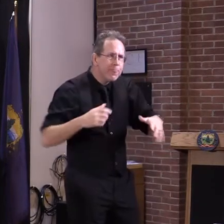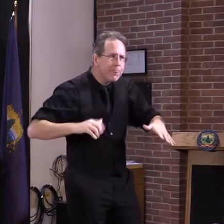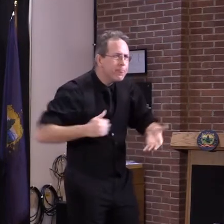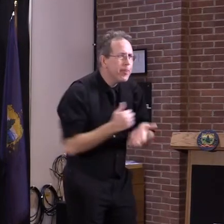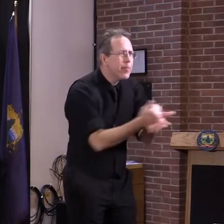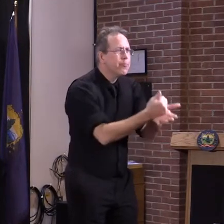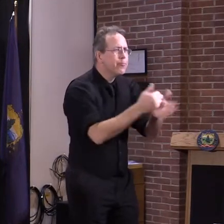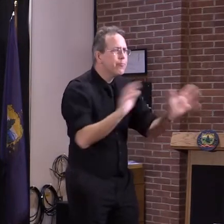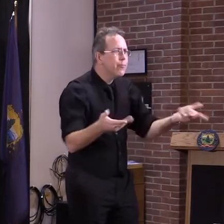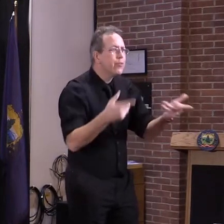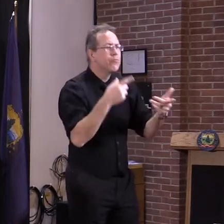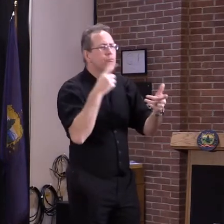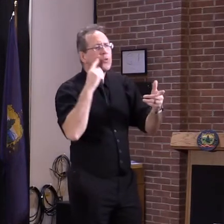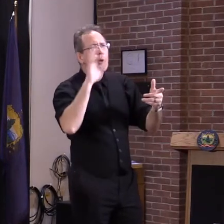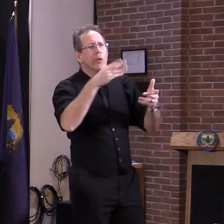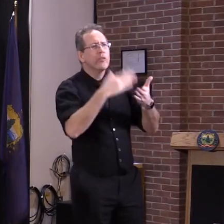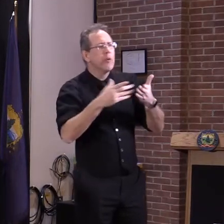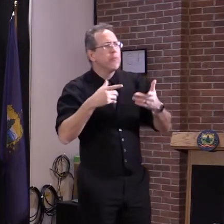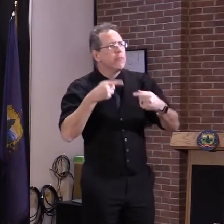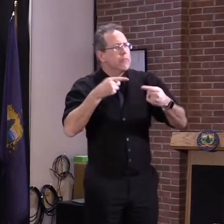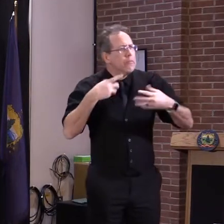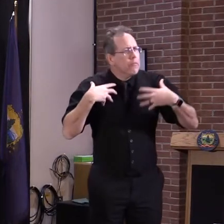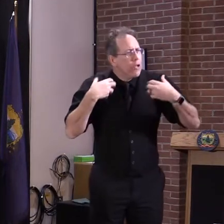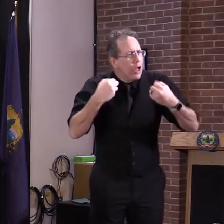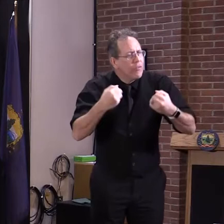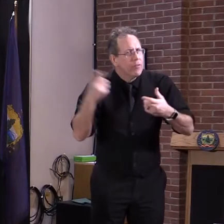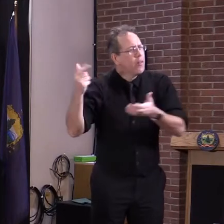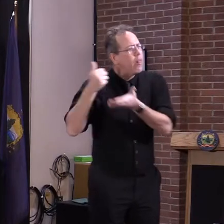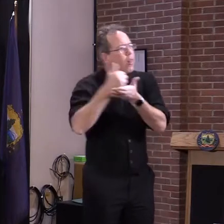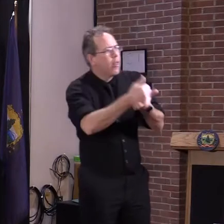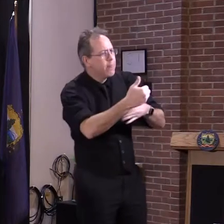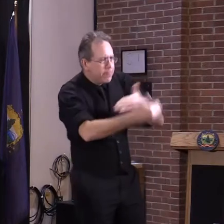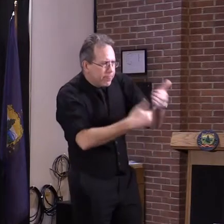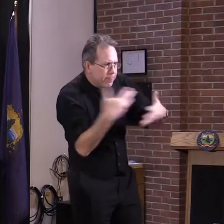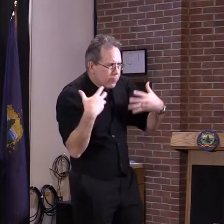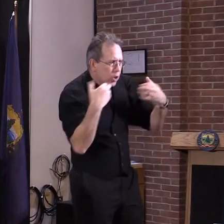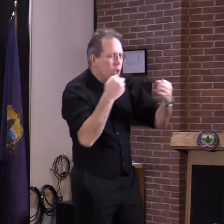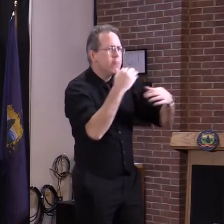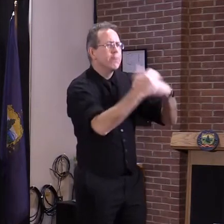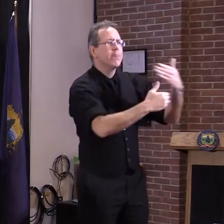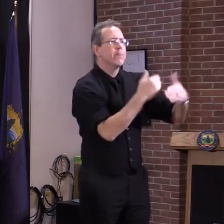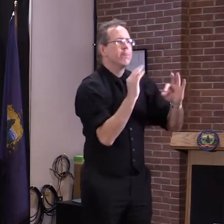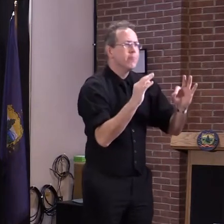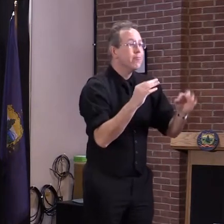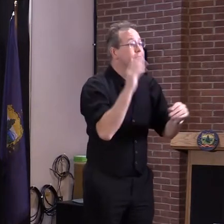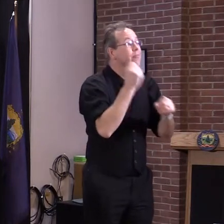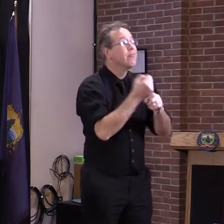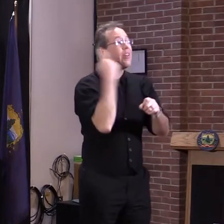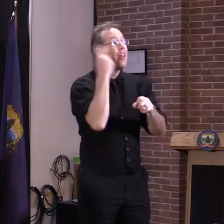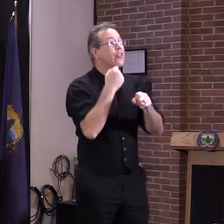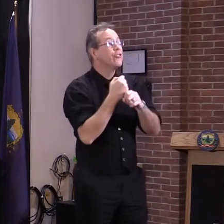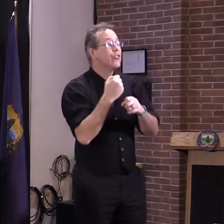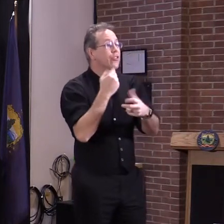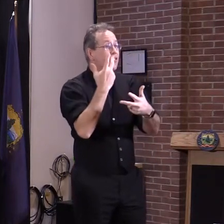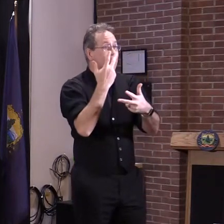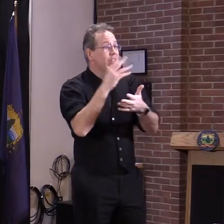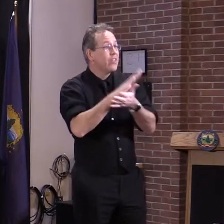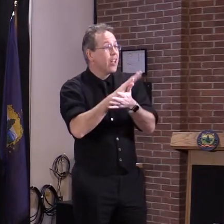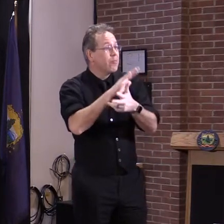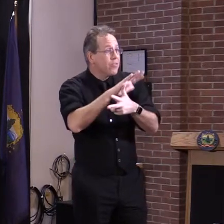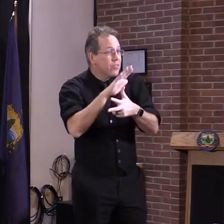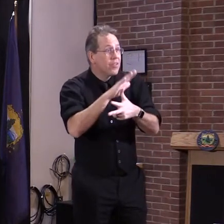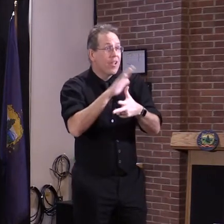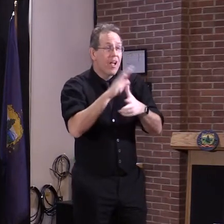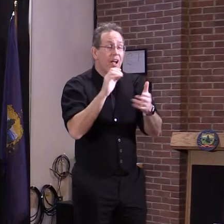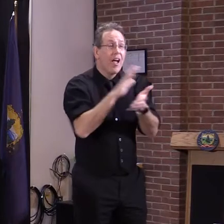education recovery. We conceptualized this work in 3 areas last year. We call them academics, social emotional needs,